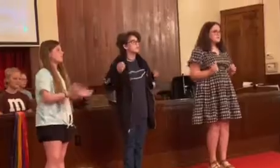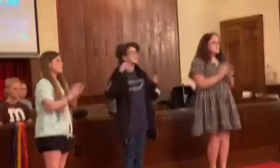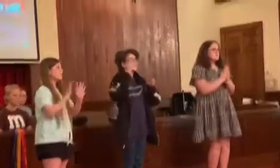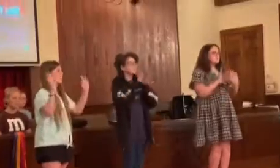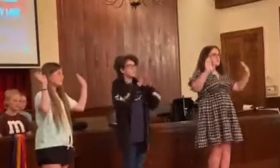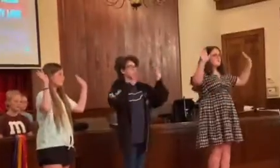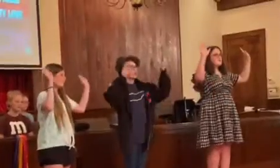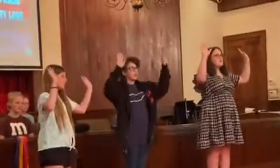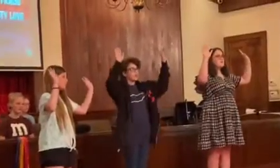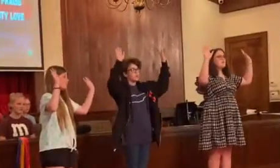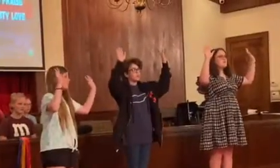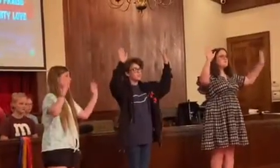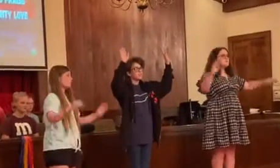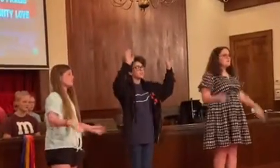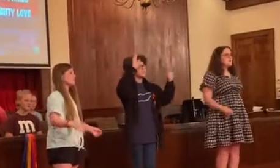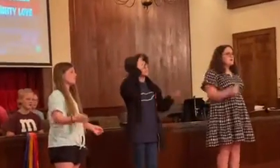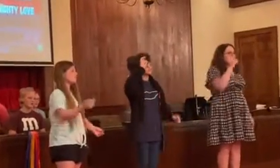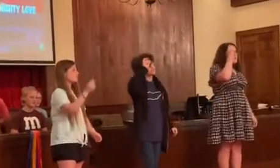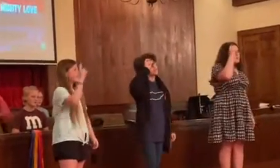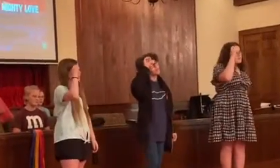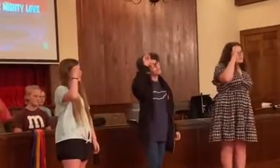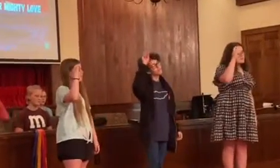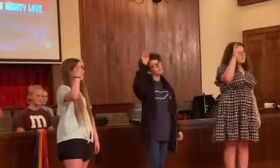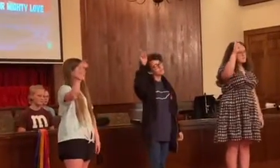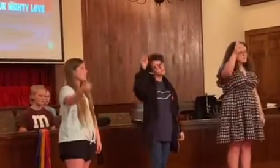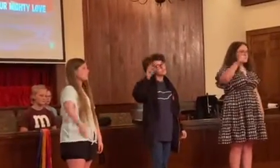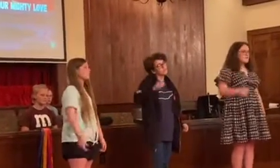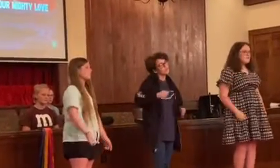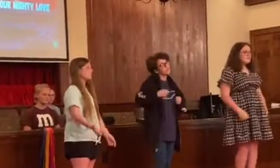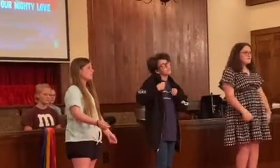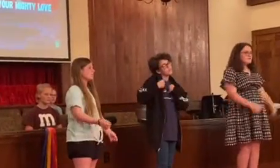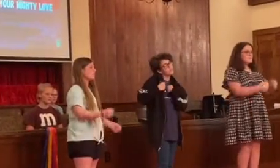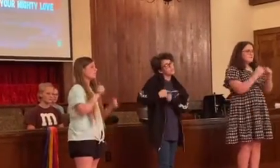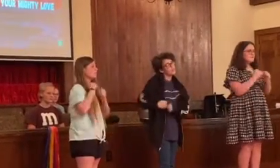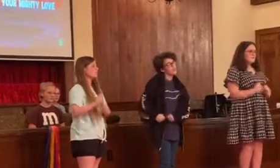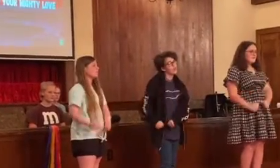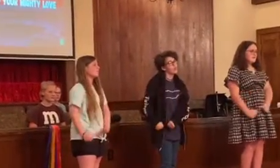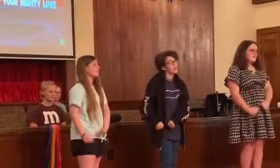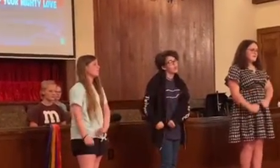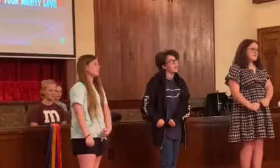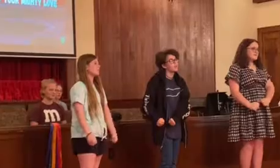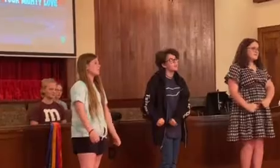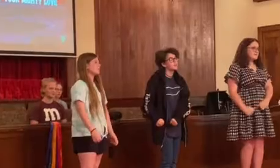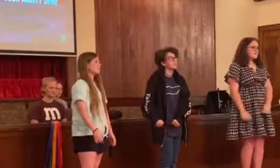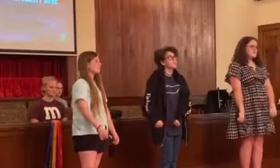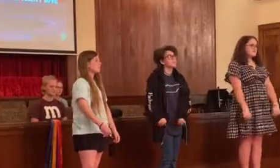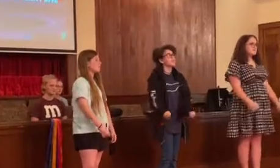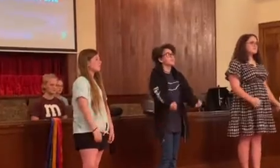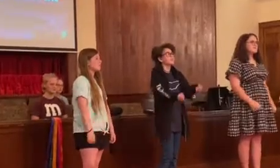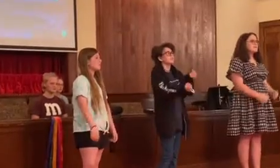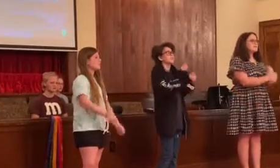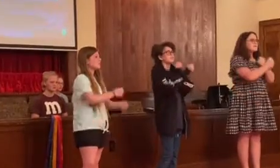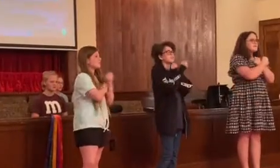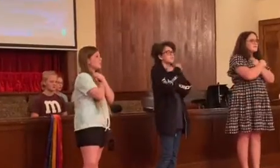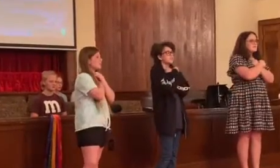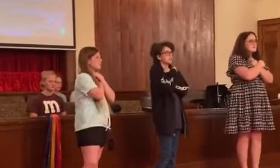want to praise the wonders of your mighty